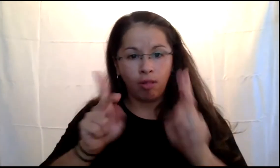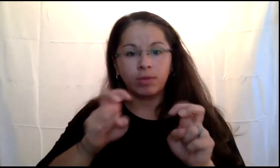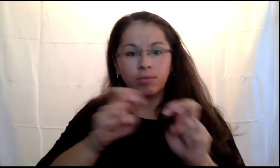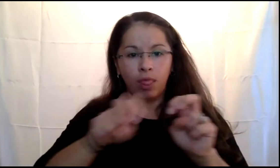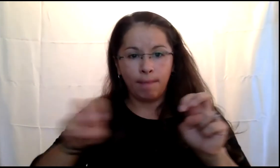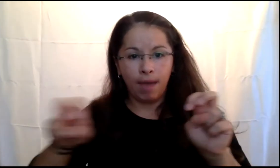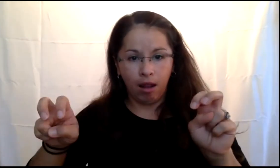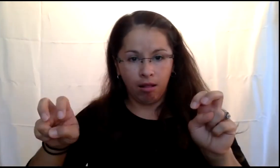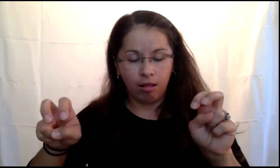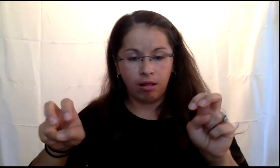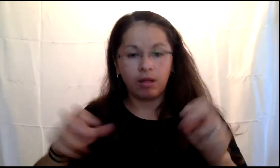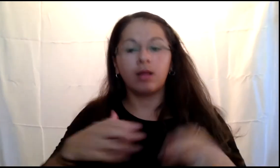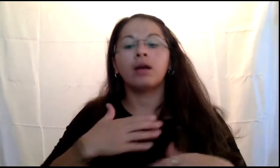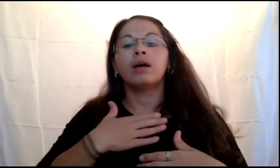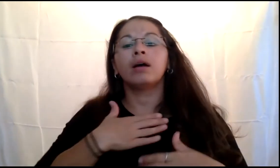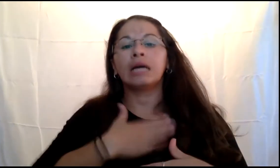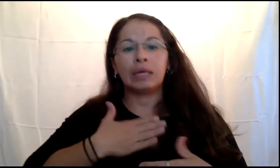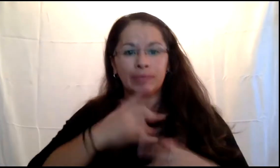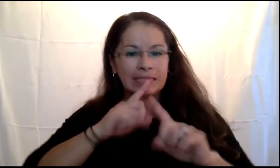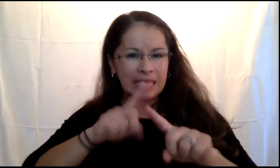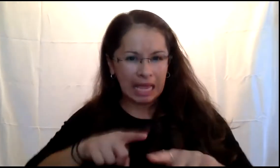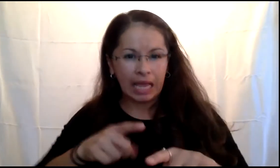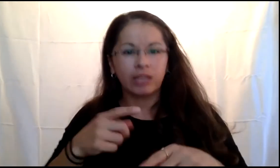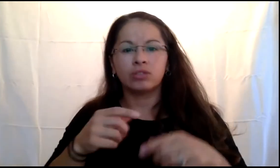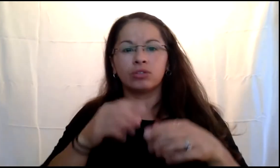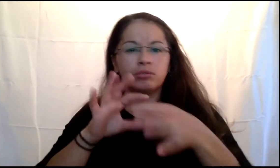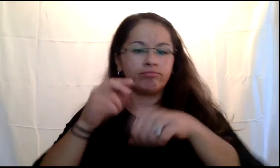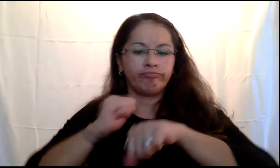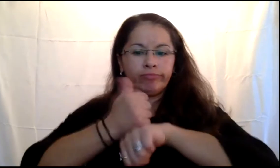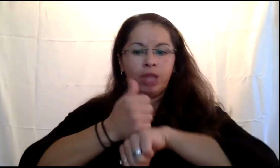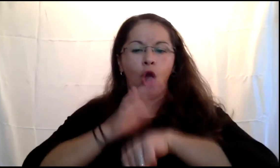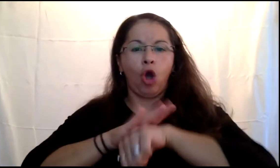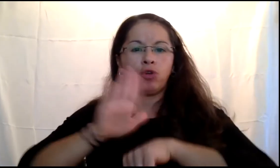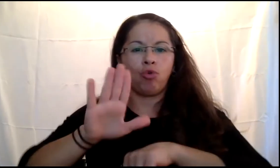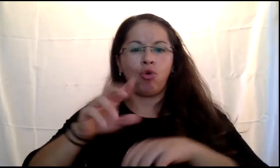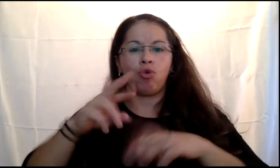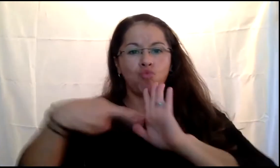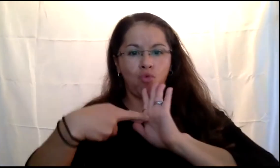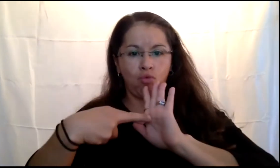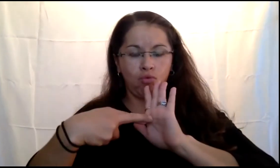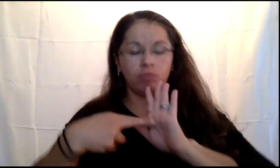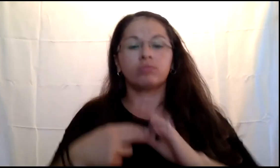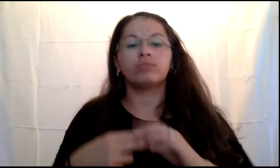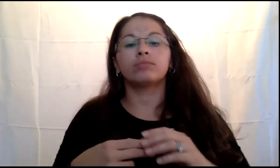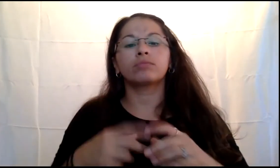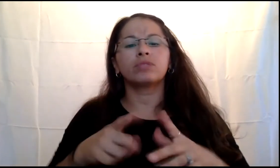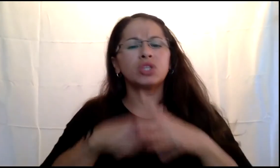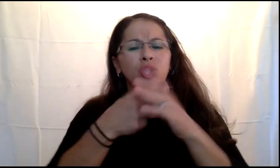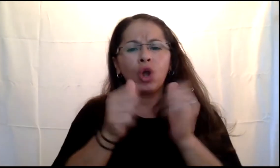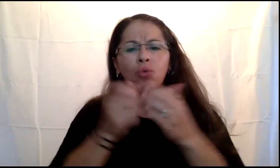makes sense, given your different roles. Just want to start off with general advice that you all have for our current seniors who